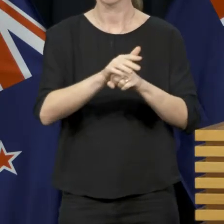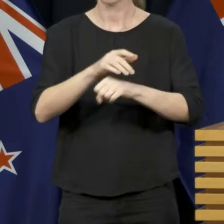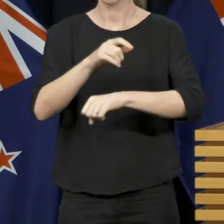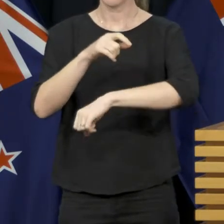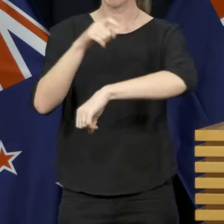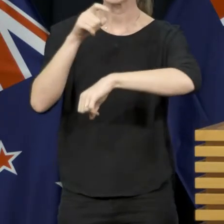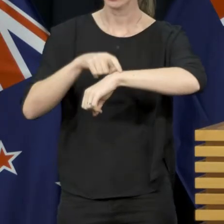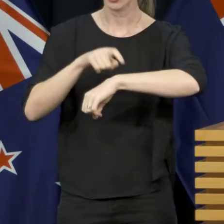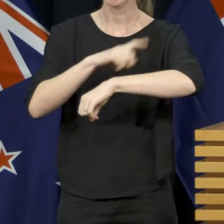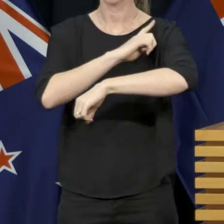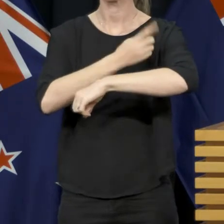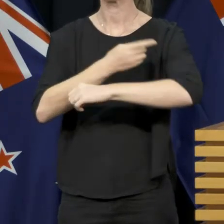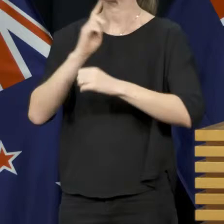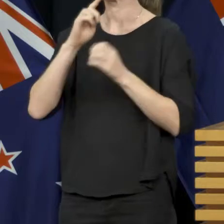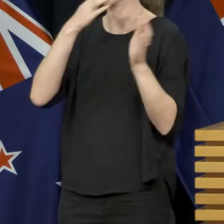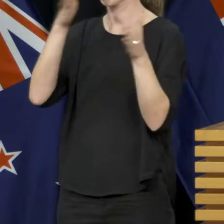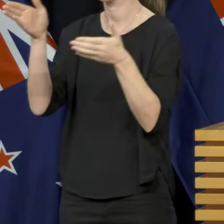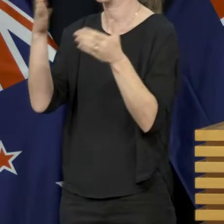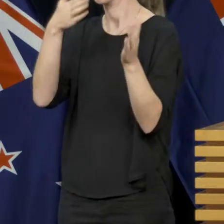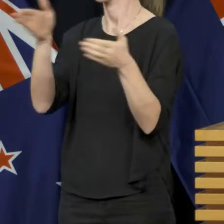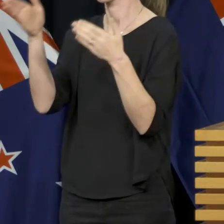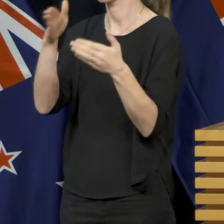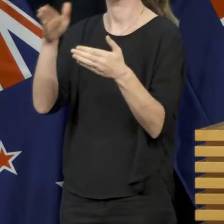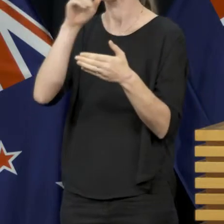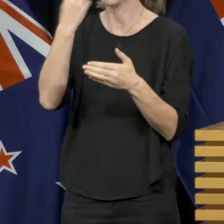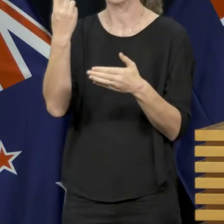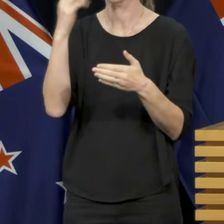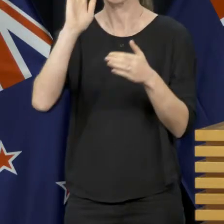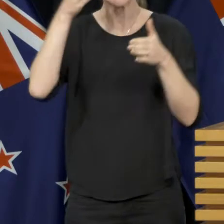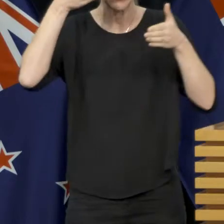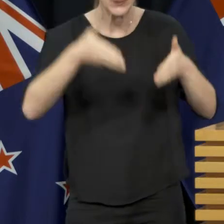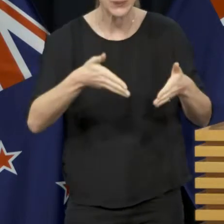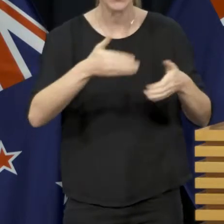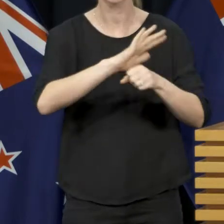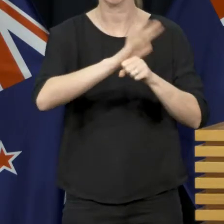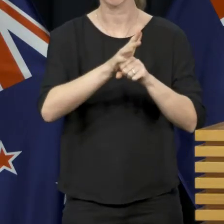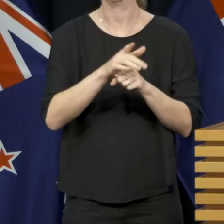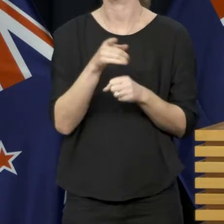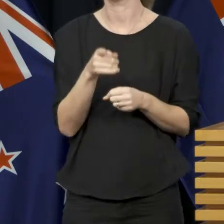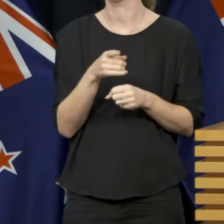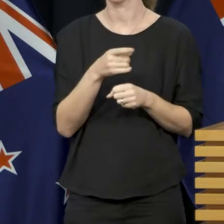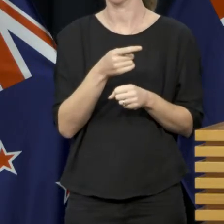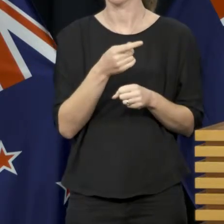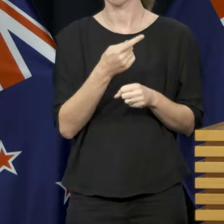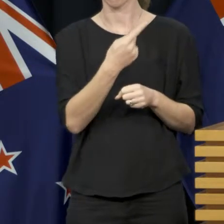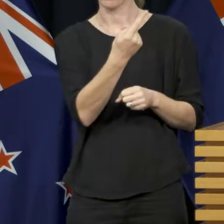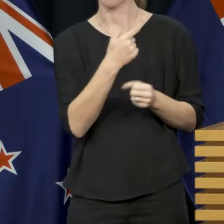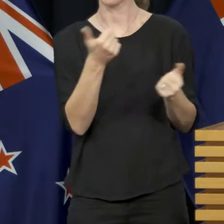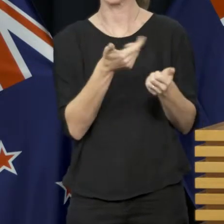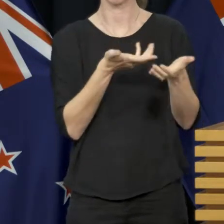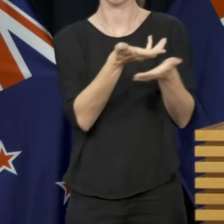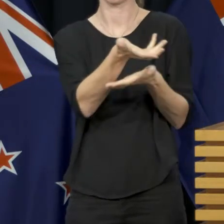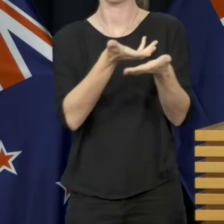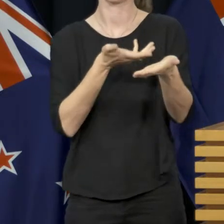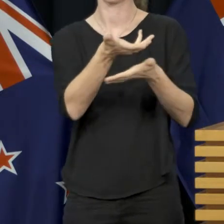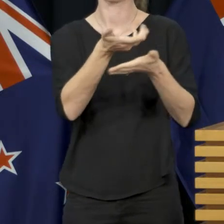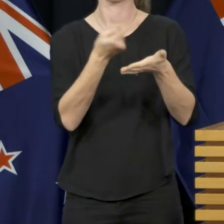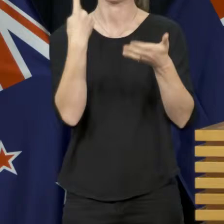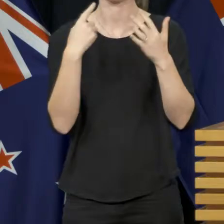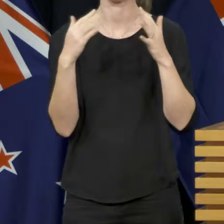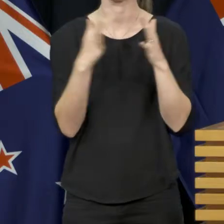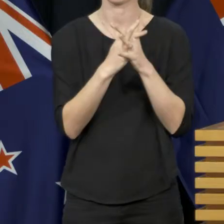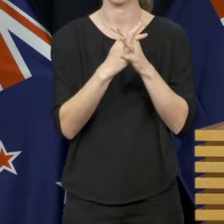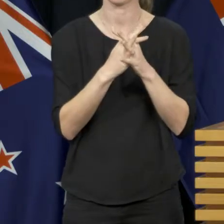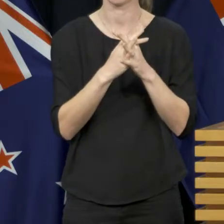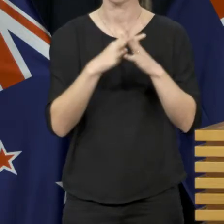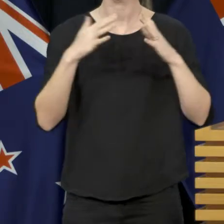our response to COVID-19, we just as a country can't afford. So that was a very frank conversation the Minister and I openly had last week.